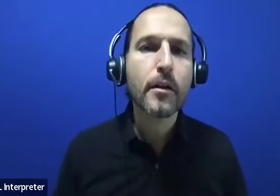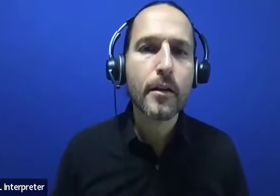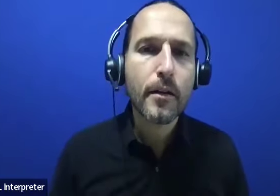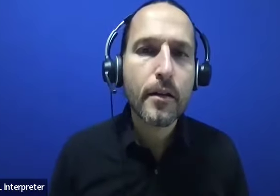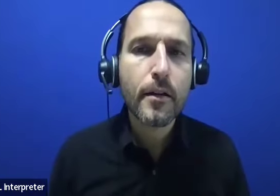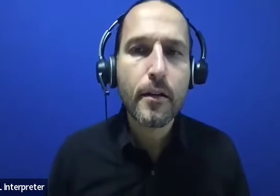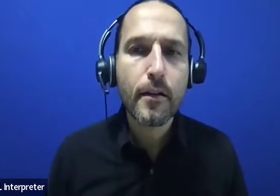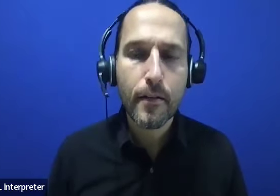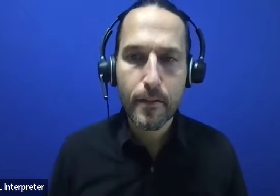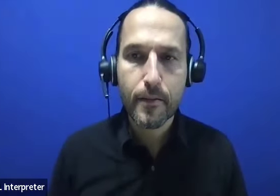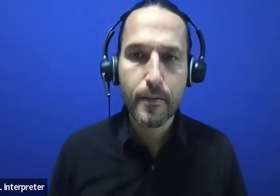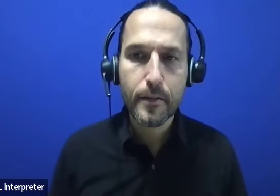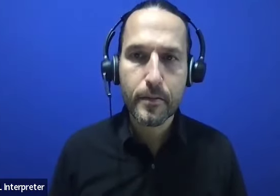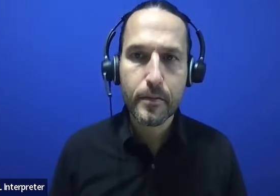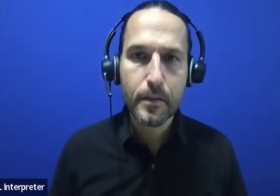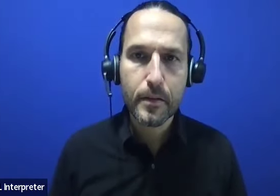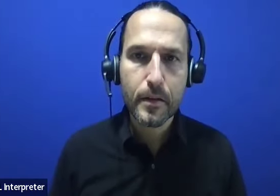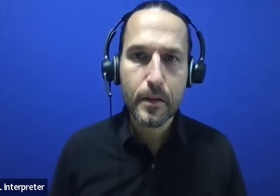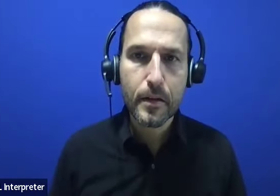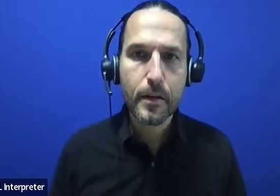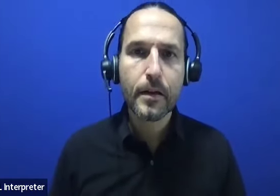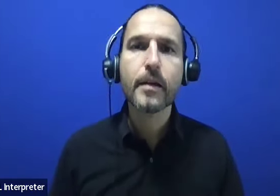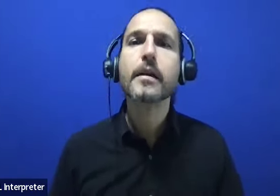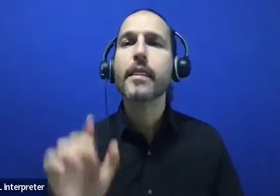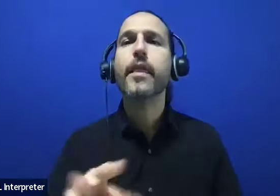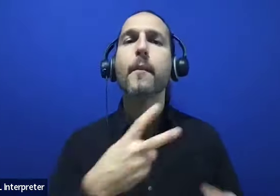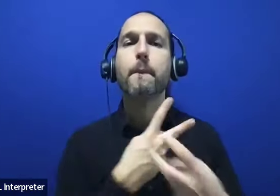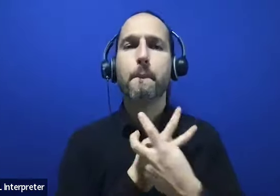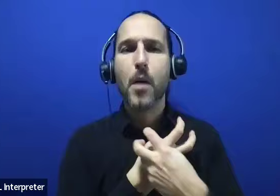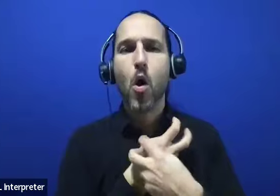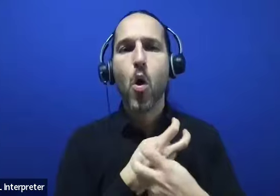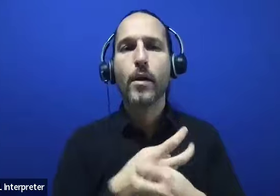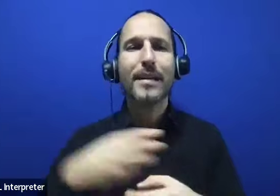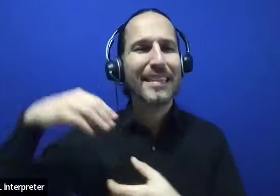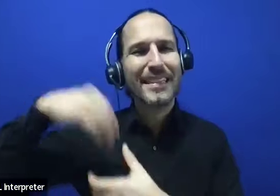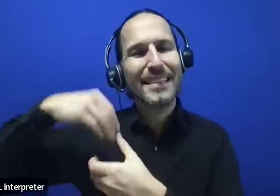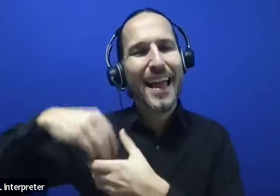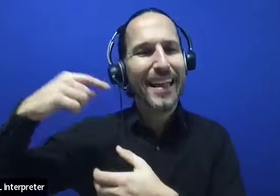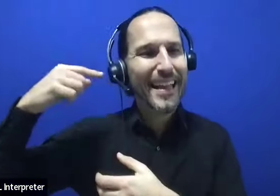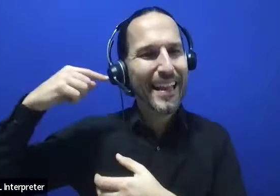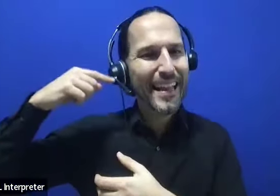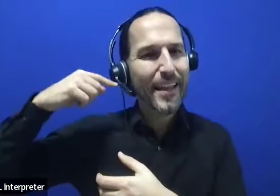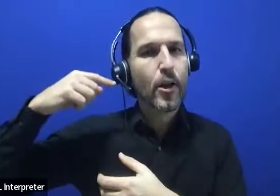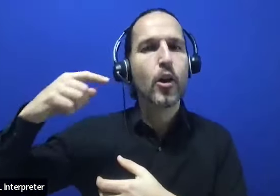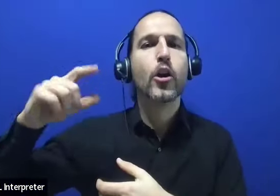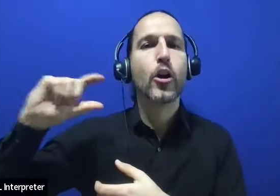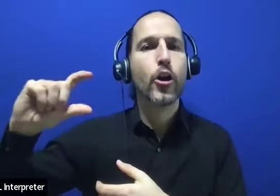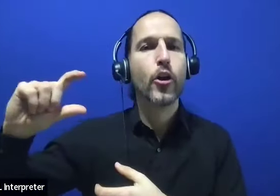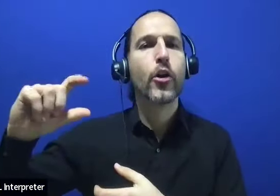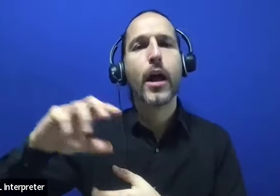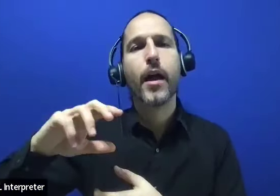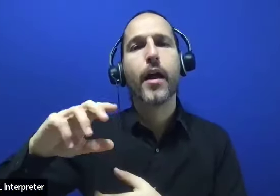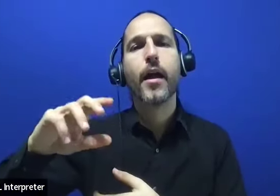So the temporal bones, I mentioned in the inner ear cochlea. I didn't mention